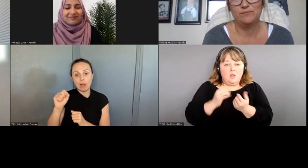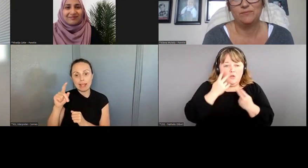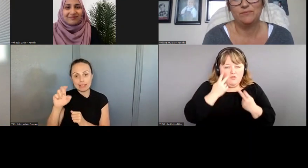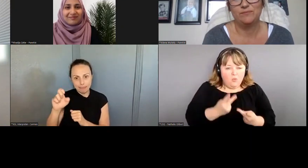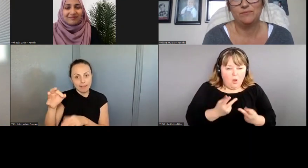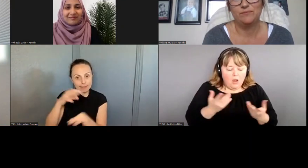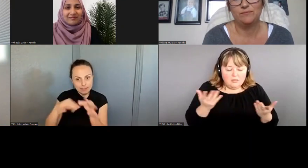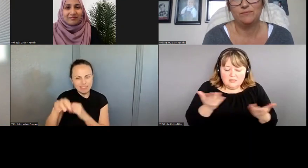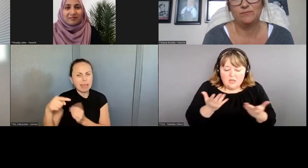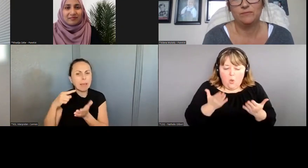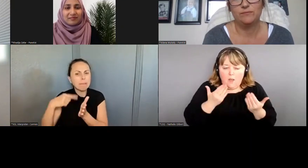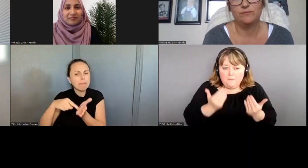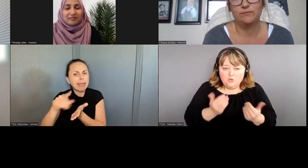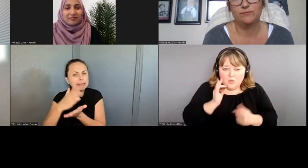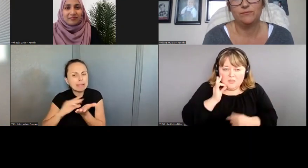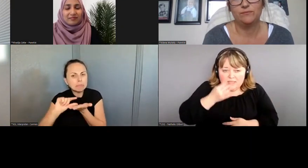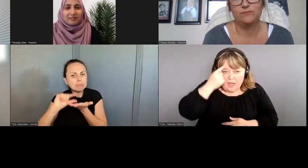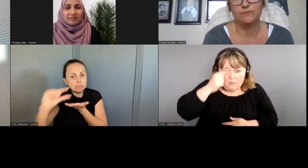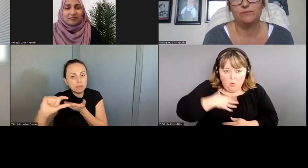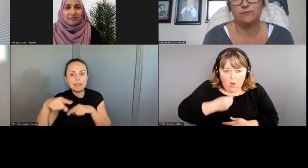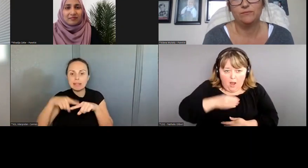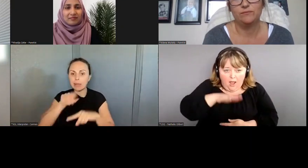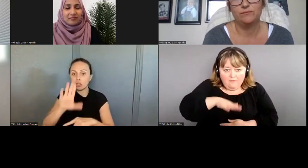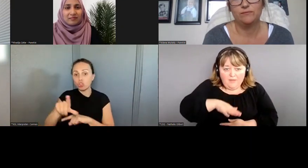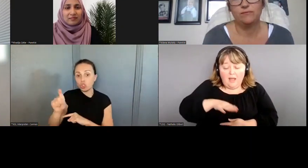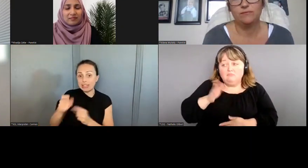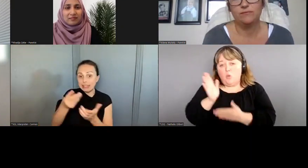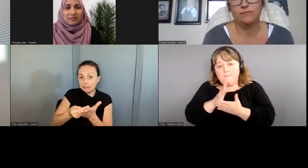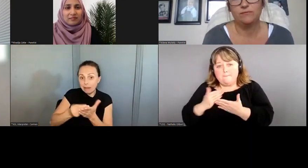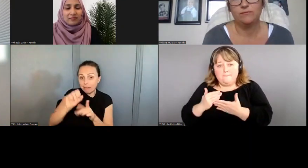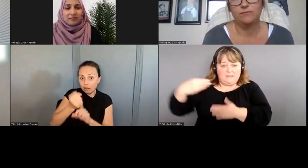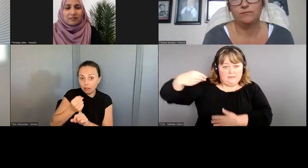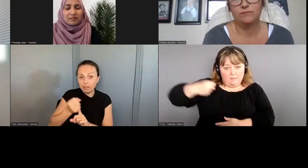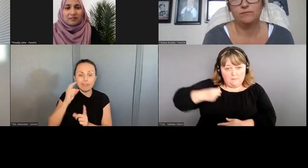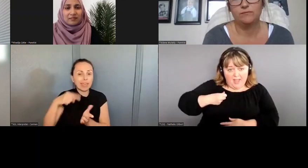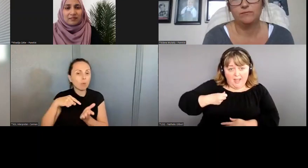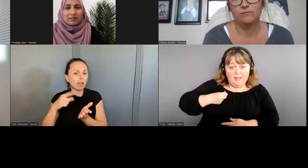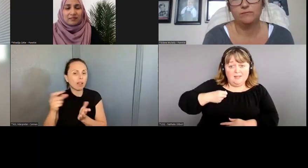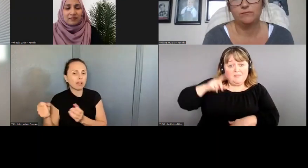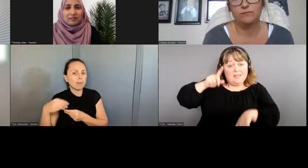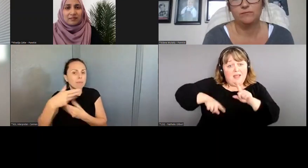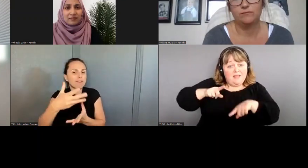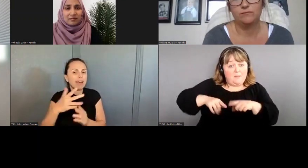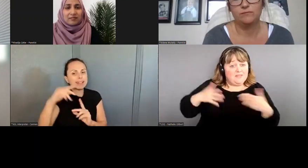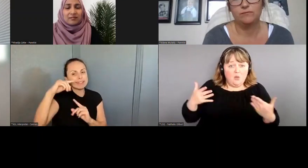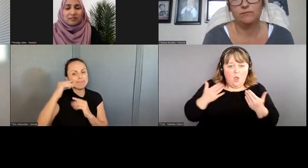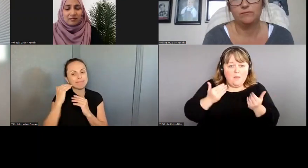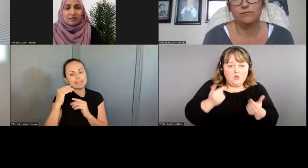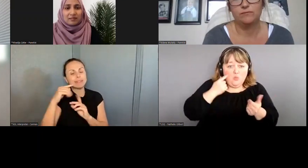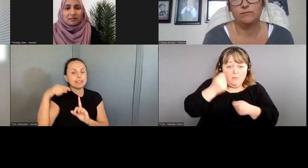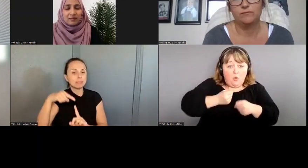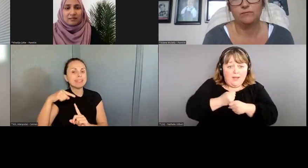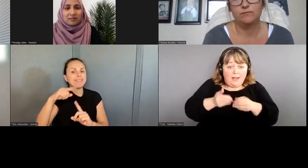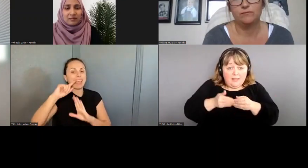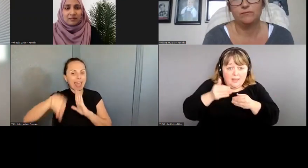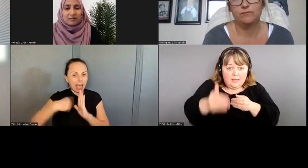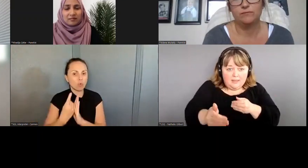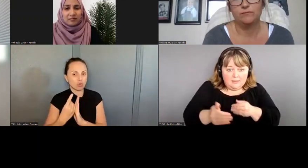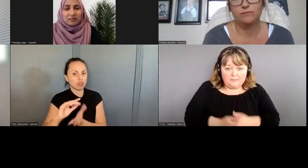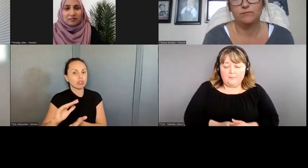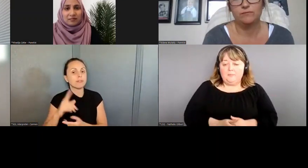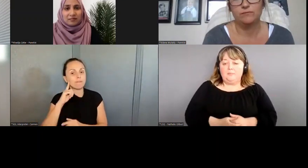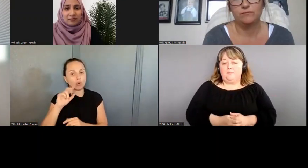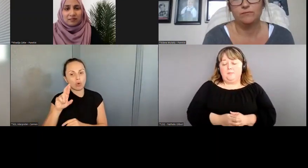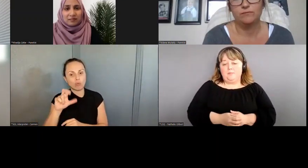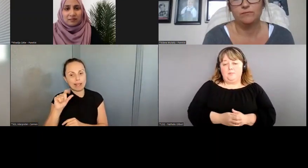certain amount. So you're allocated based on your needs, a certain number of hours for the year for respite. And also you have